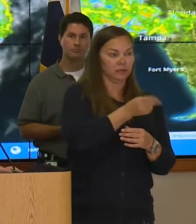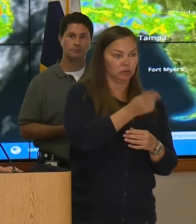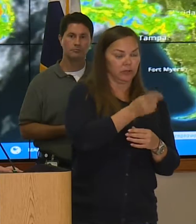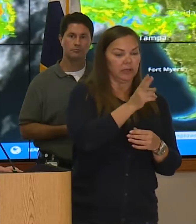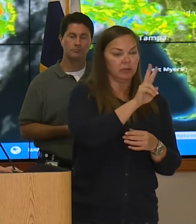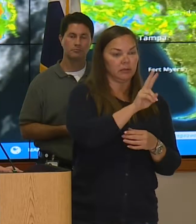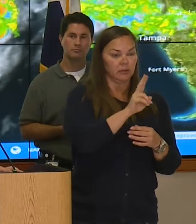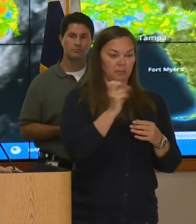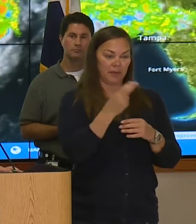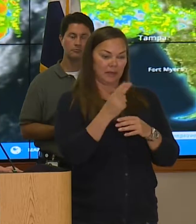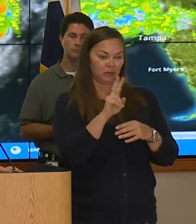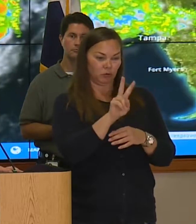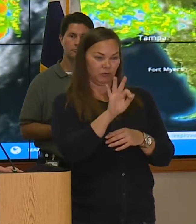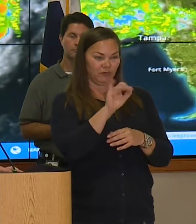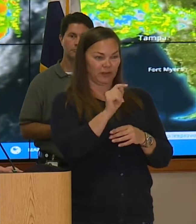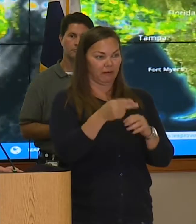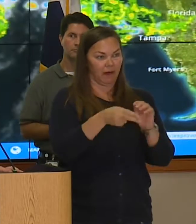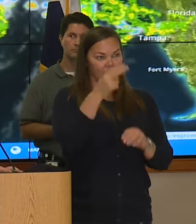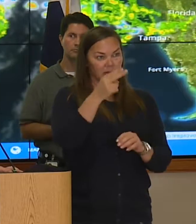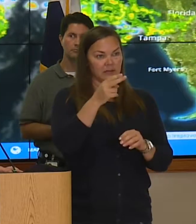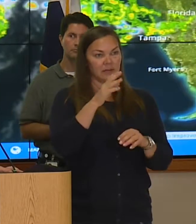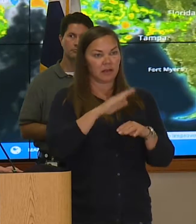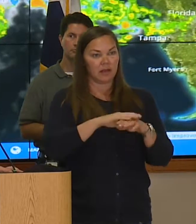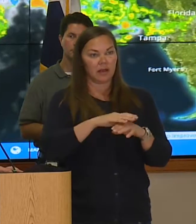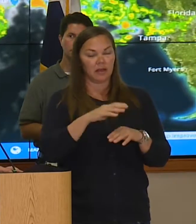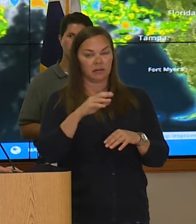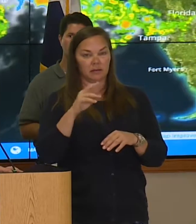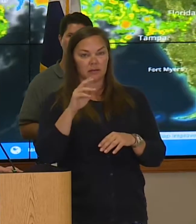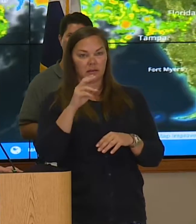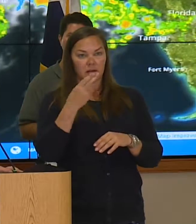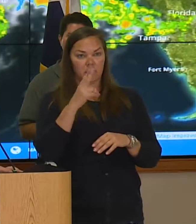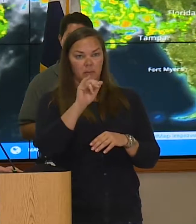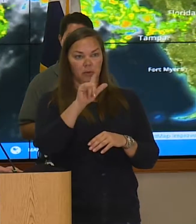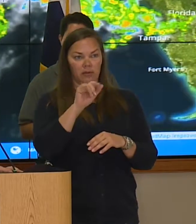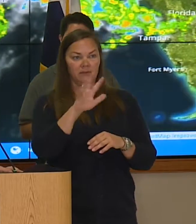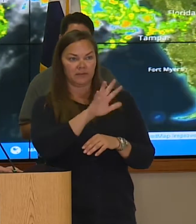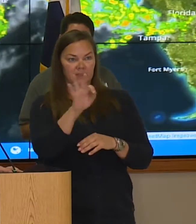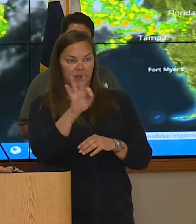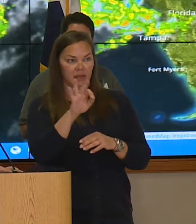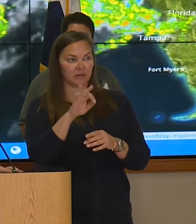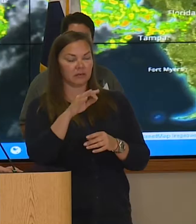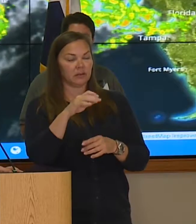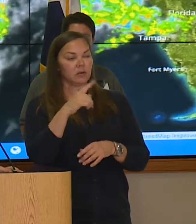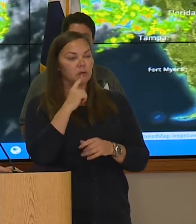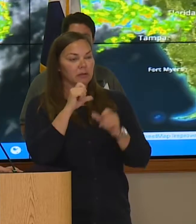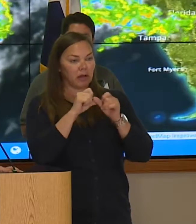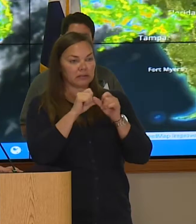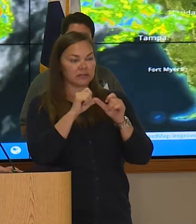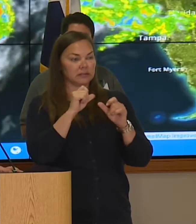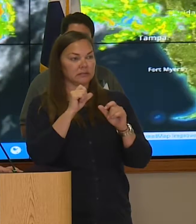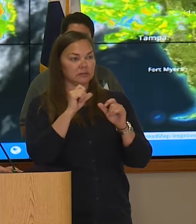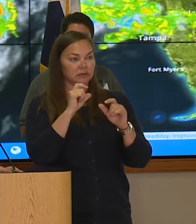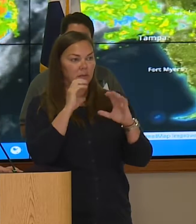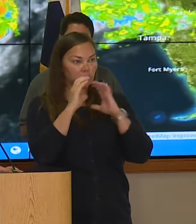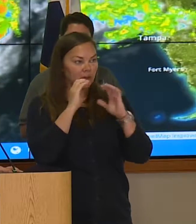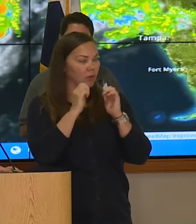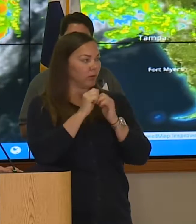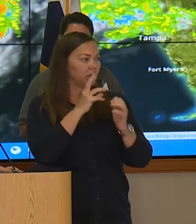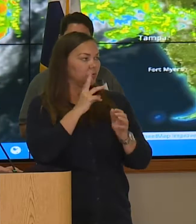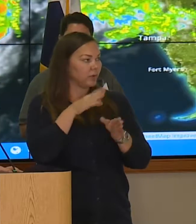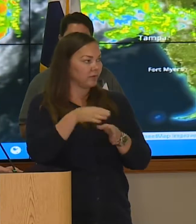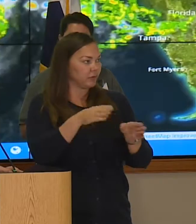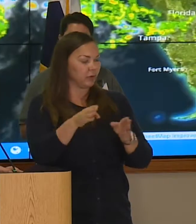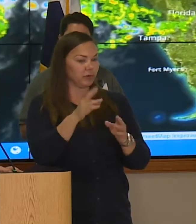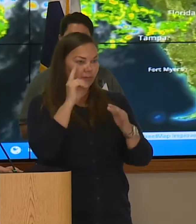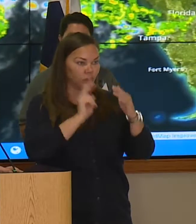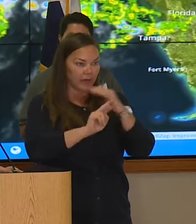at Humble US 59. We have been in constant coordination with the River Forecast Center to try to